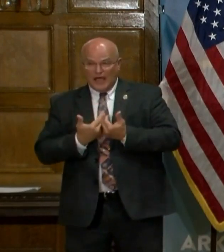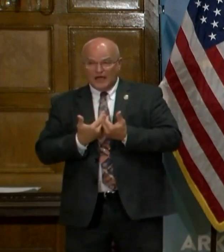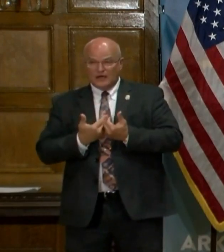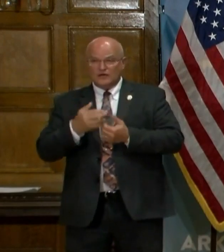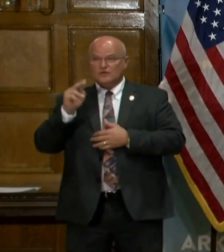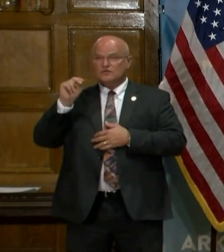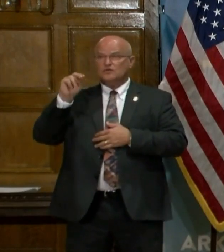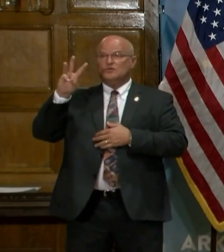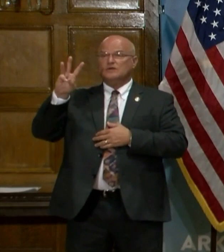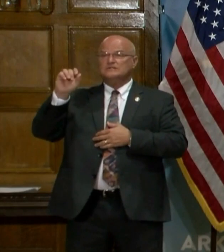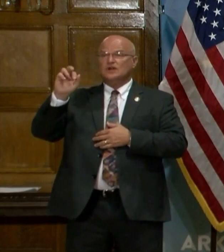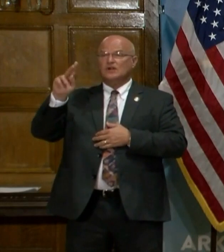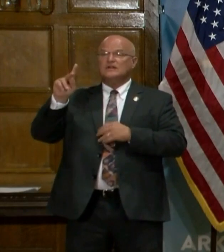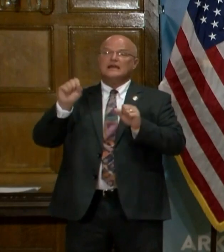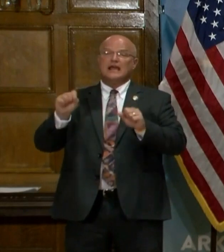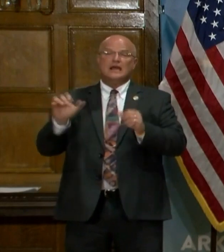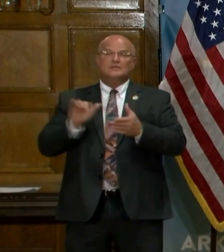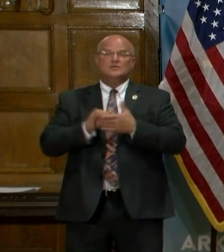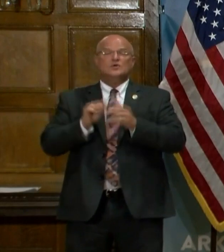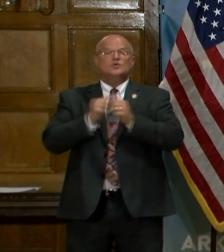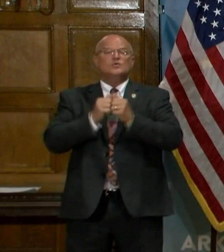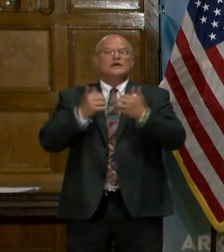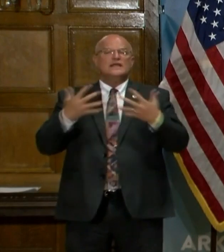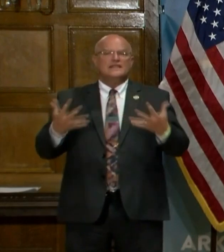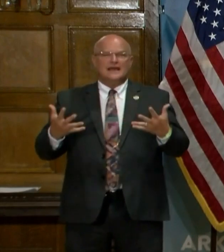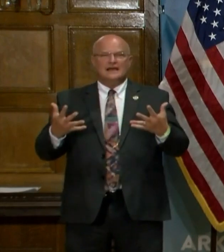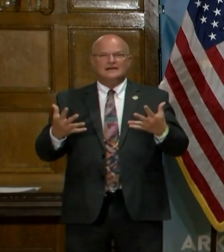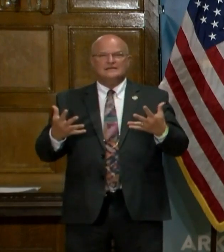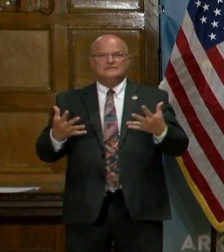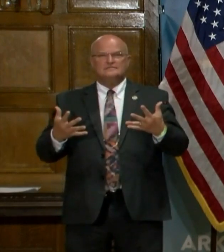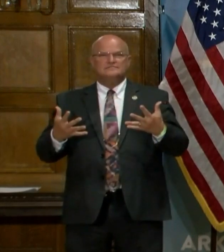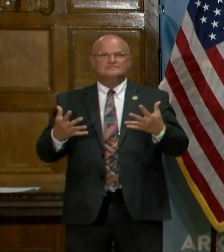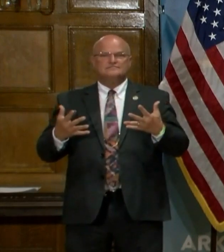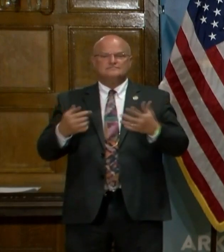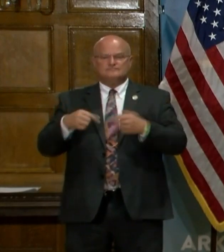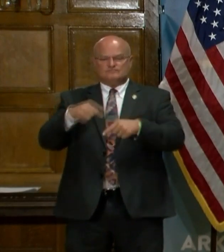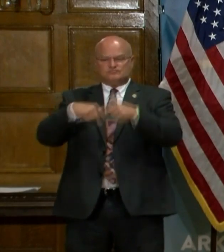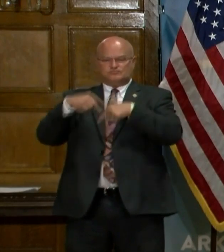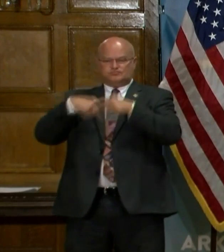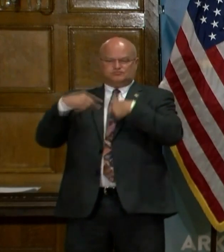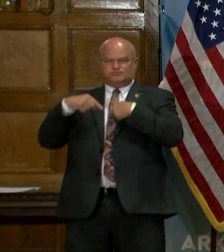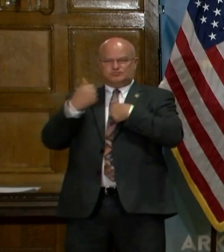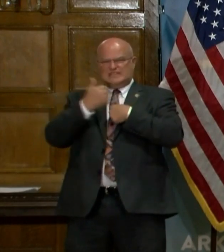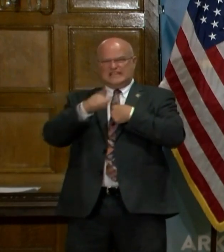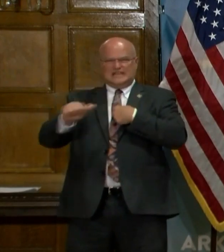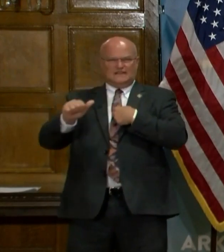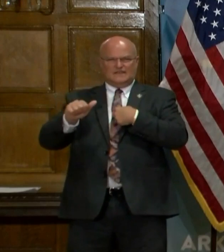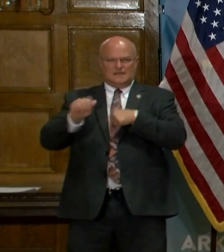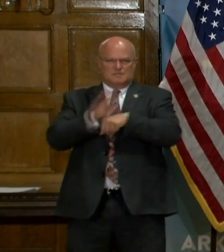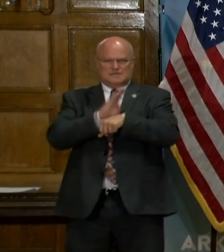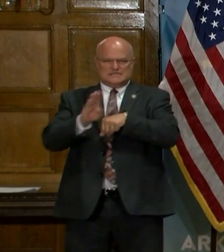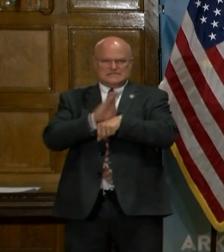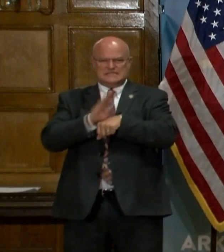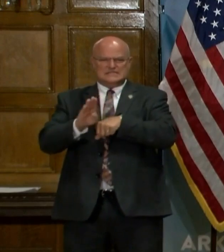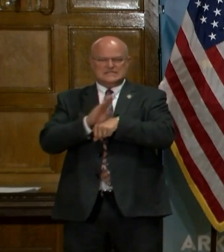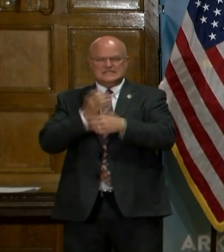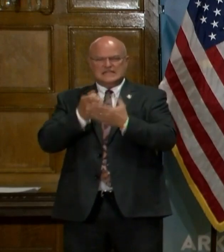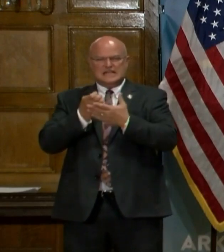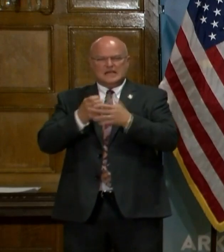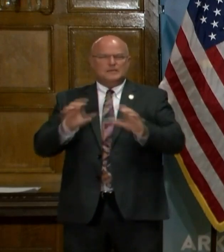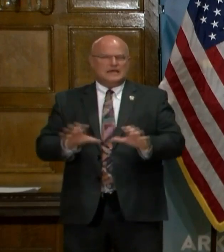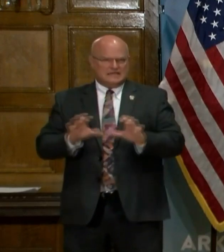in northwest Arkansas, we were able to do it without rolling back any of the businesses and